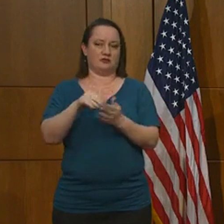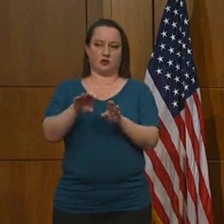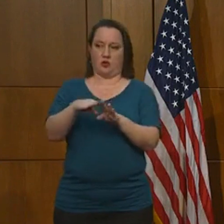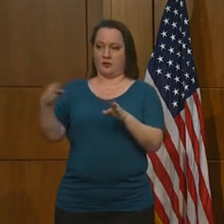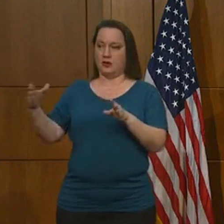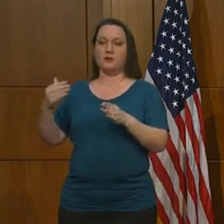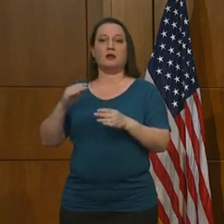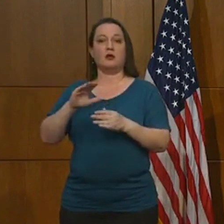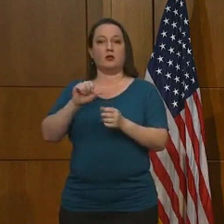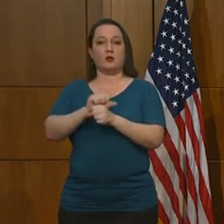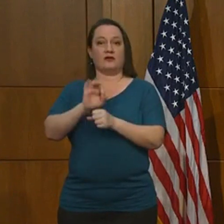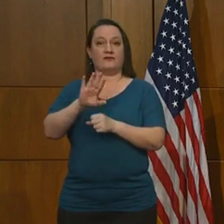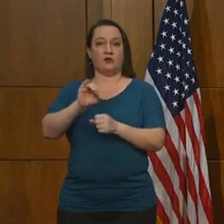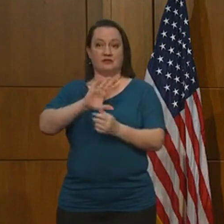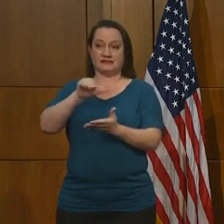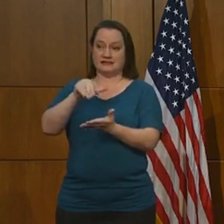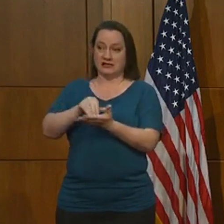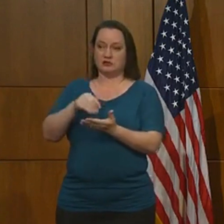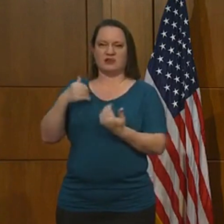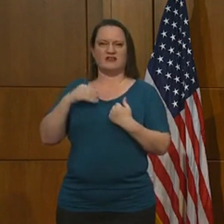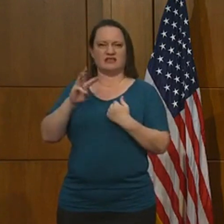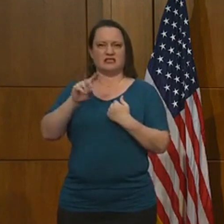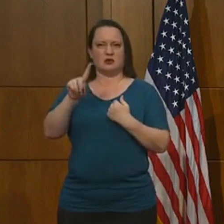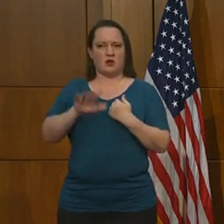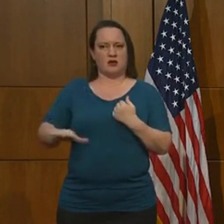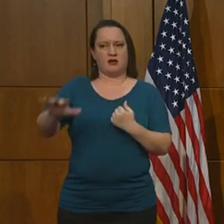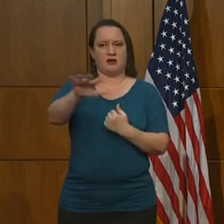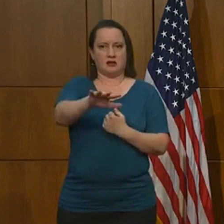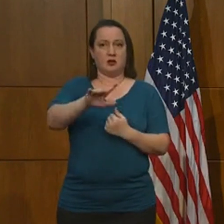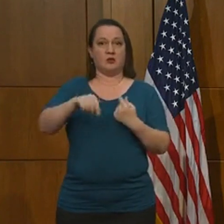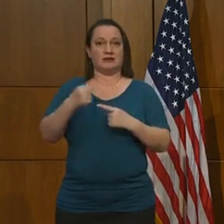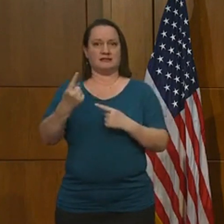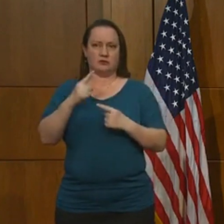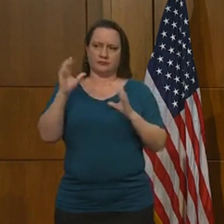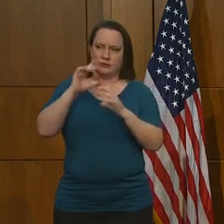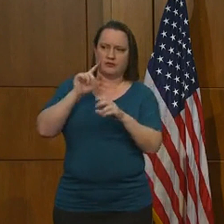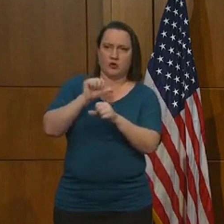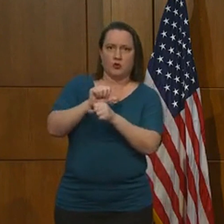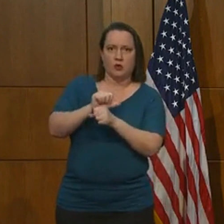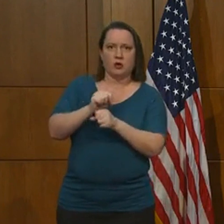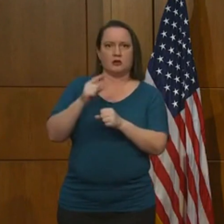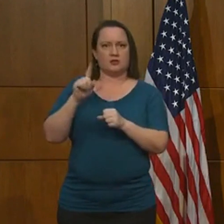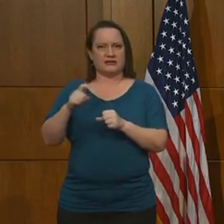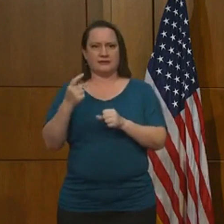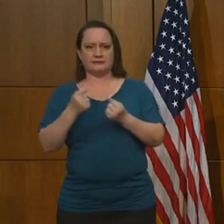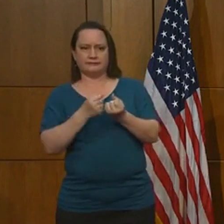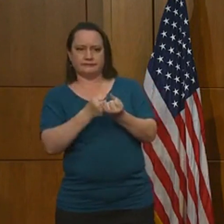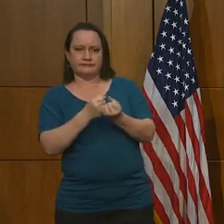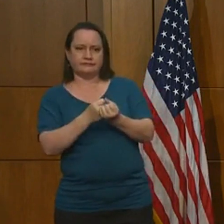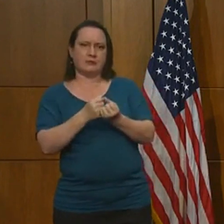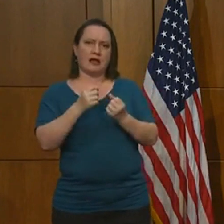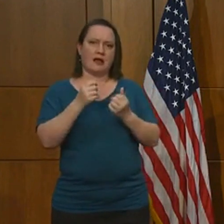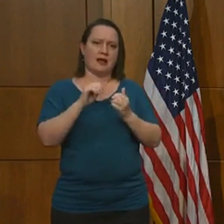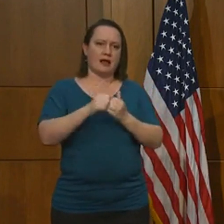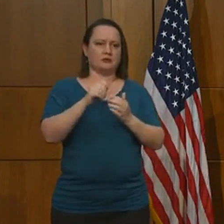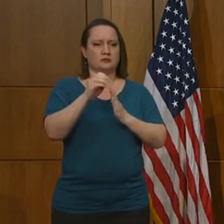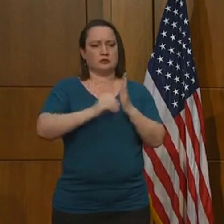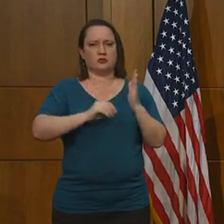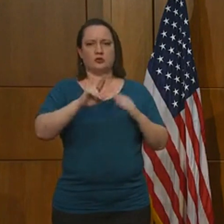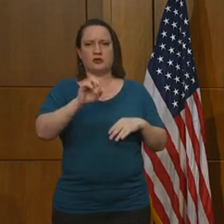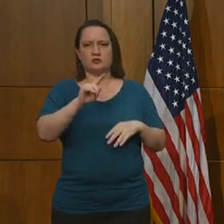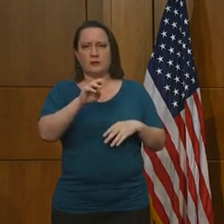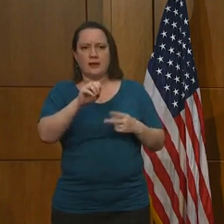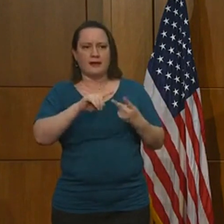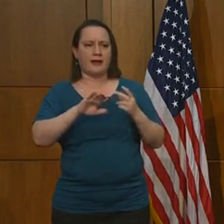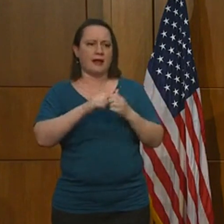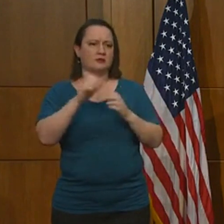make sure that Virginians, when they do a work search, that there's someone there to make sure that hold their hand and help them with resume building, as well well as how to search for jobs as